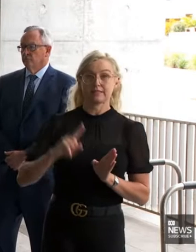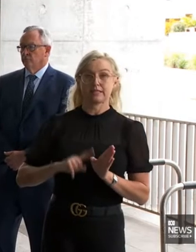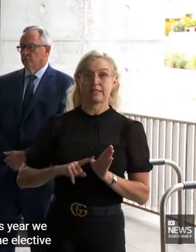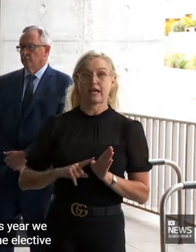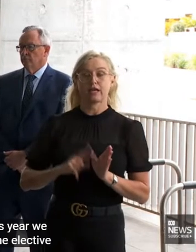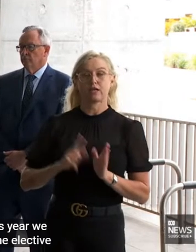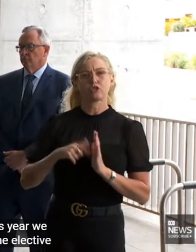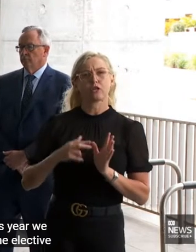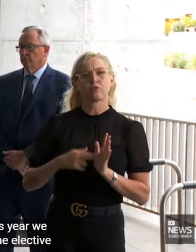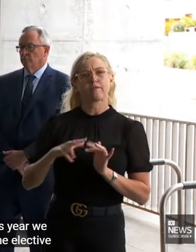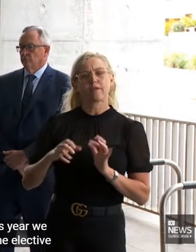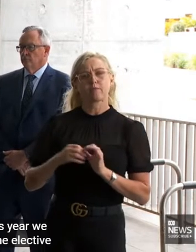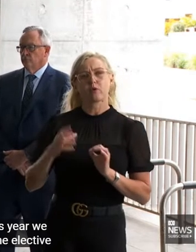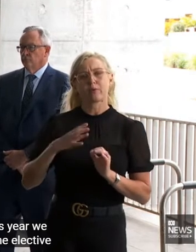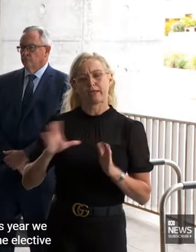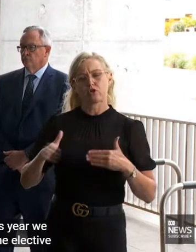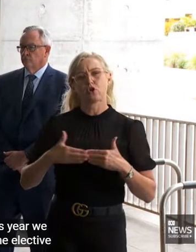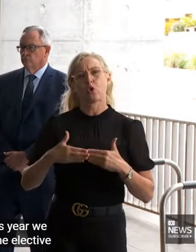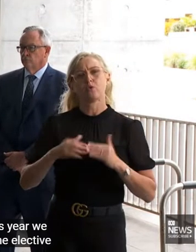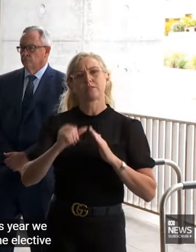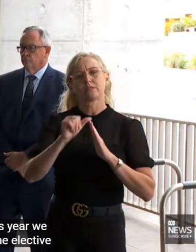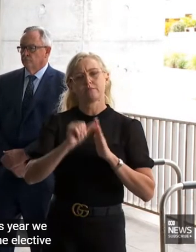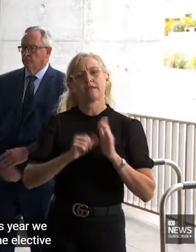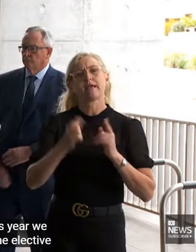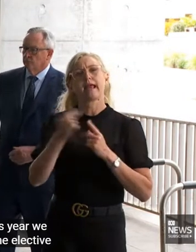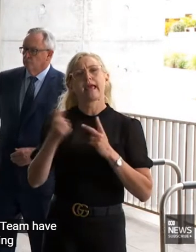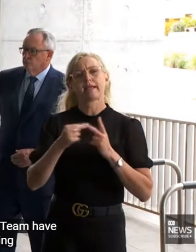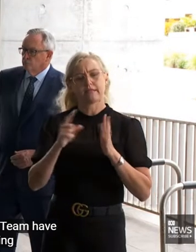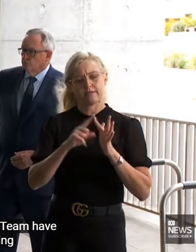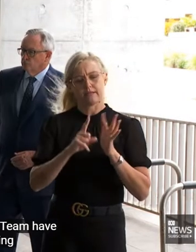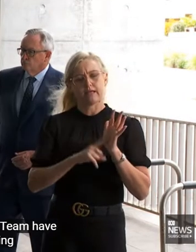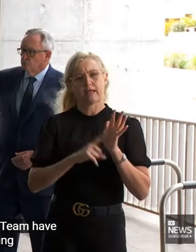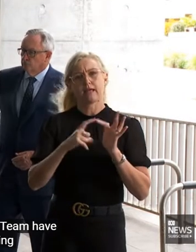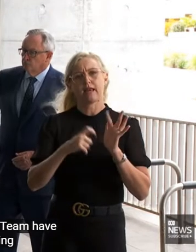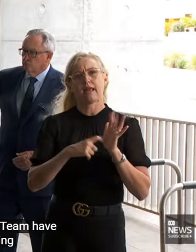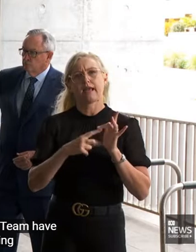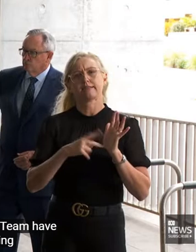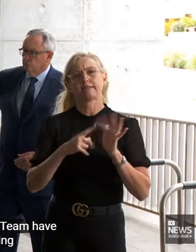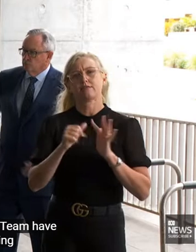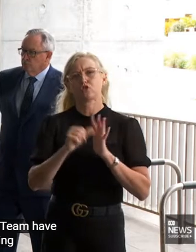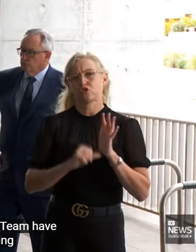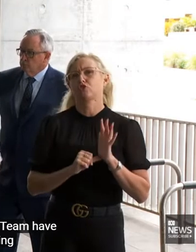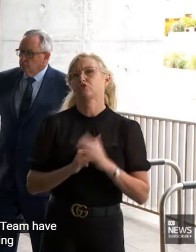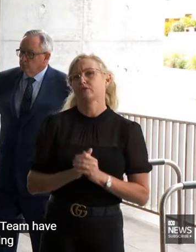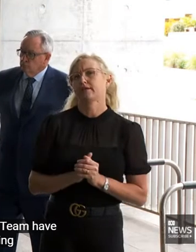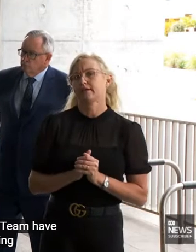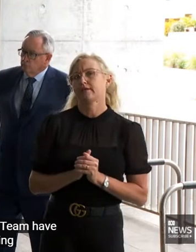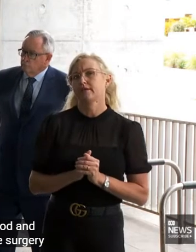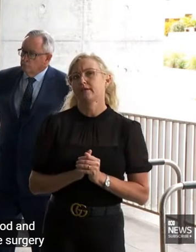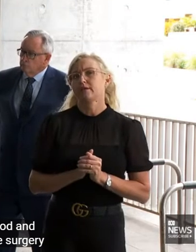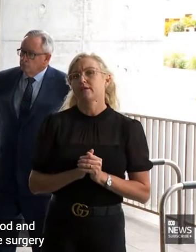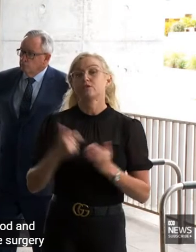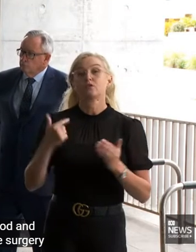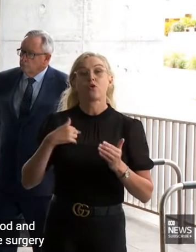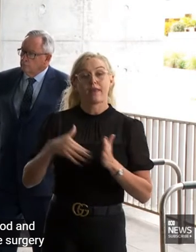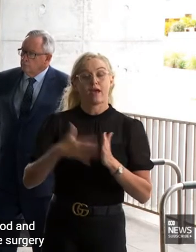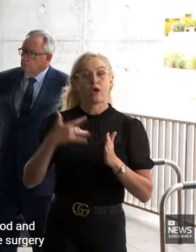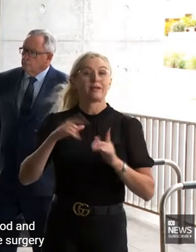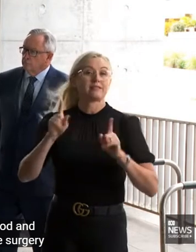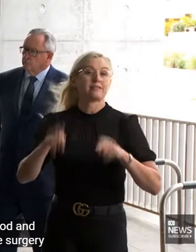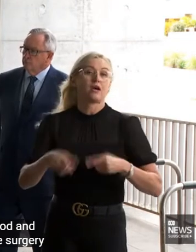back some elective surgery, and the health team have done an amazing job during this period in bringing that elective surgery